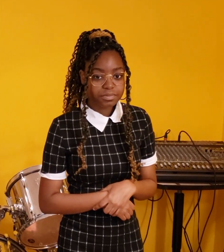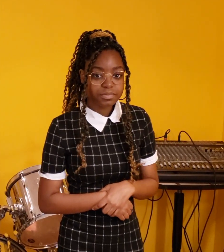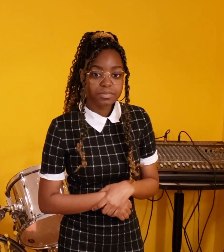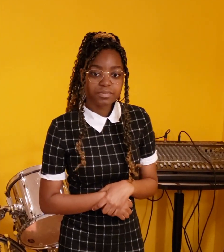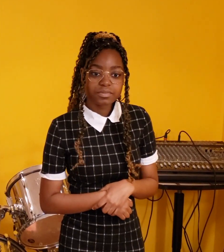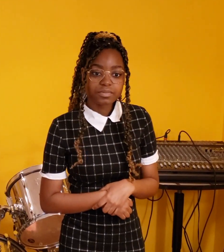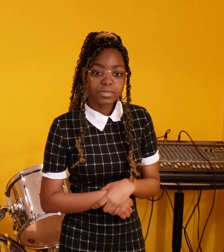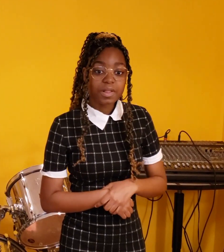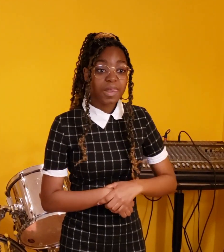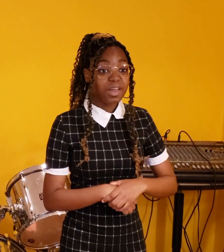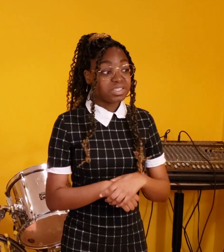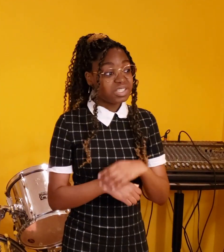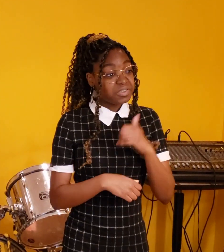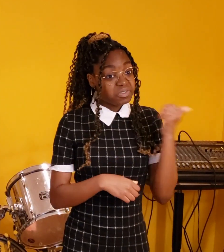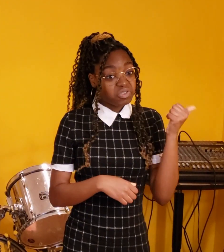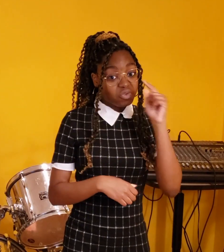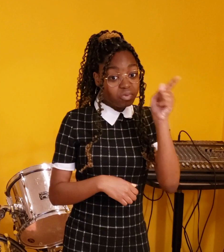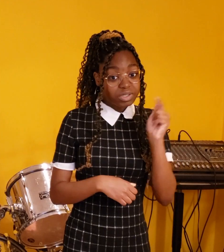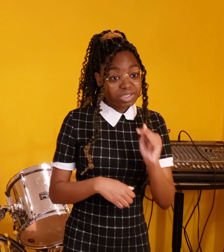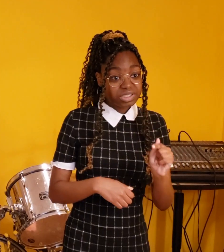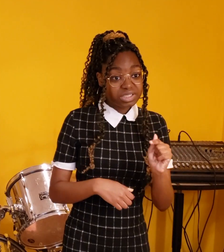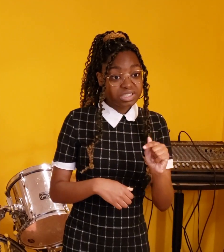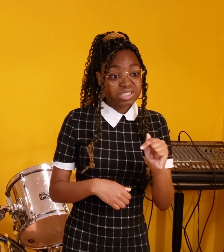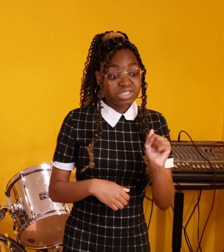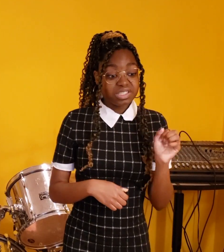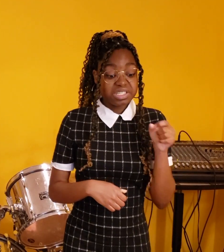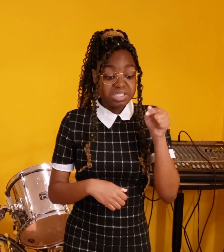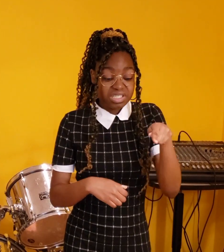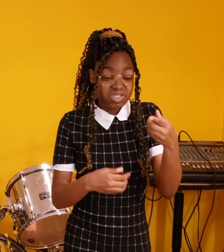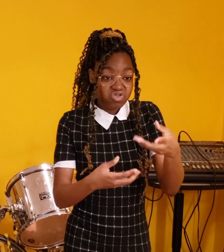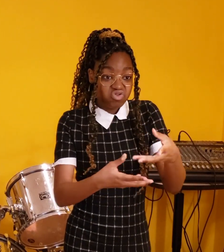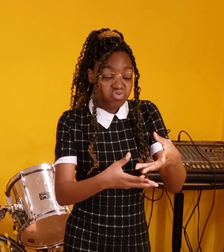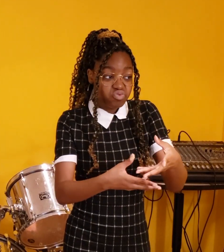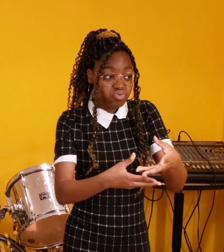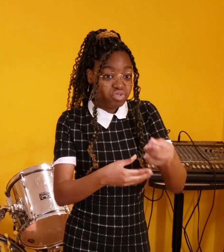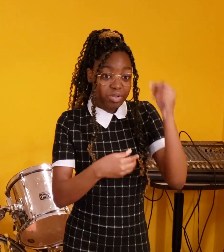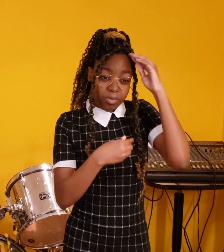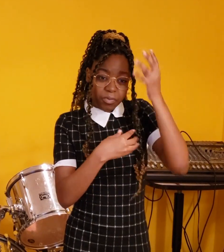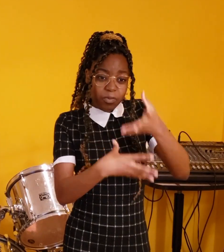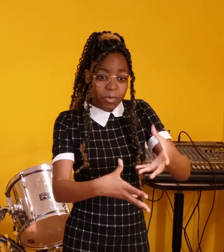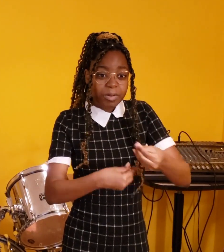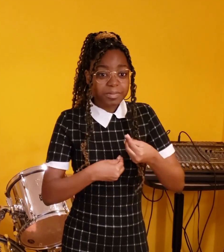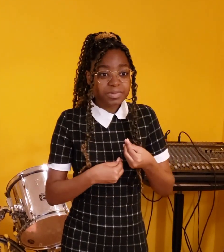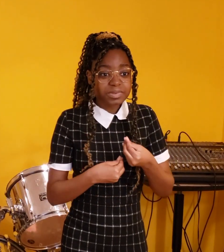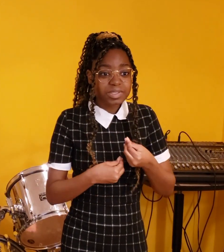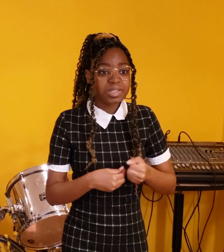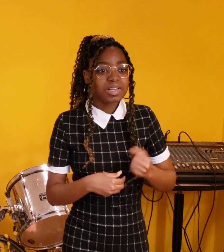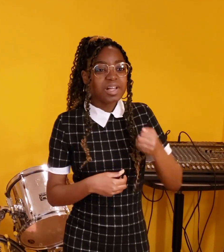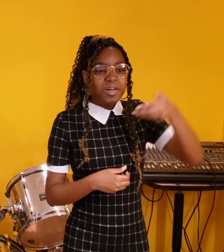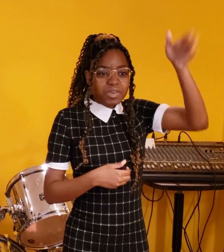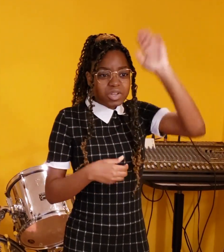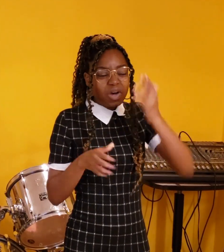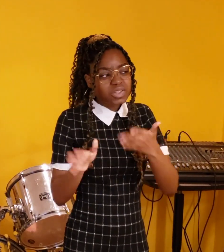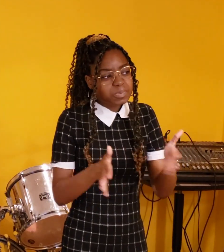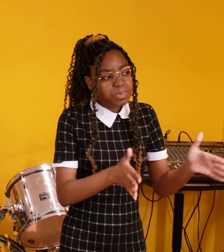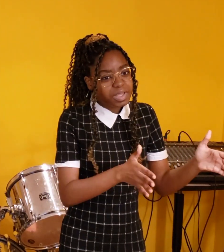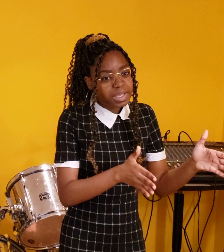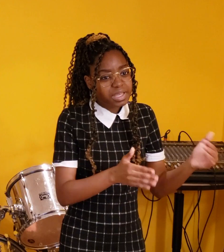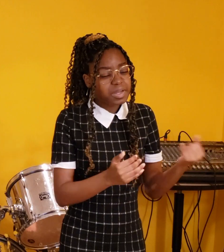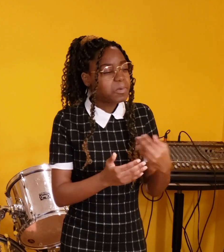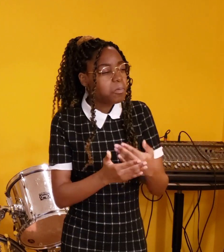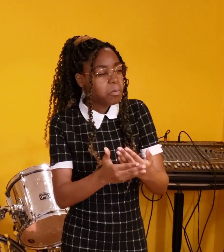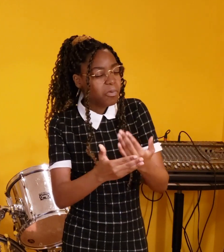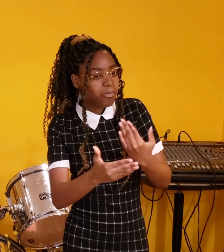the question I'm going to ask is, does it tell us anything about God's plan before creation existed? Yes. Before